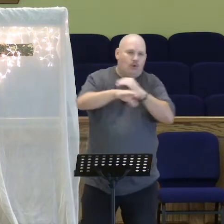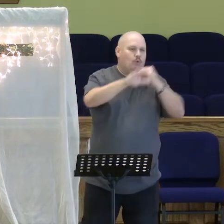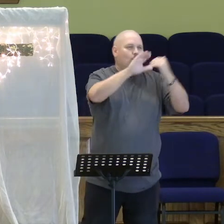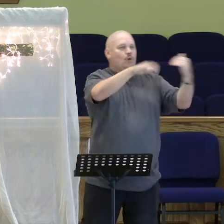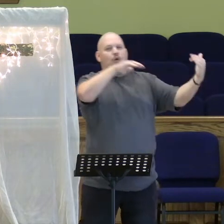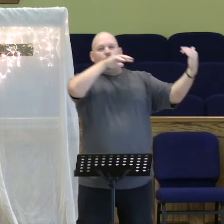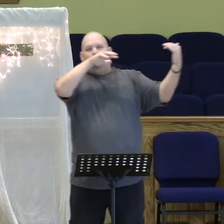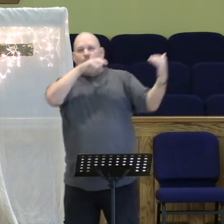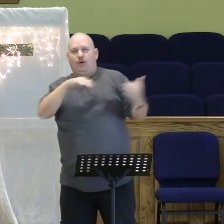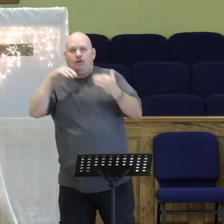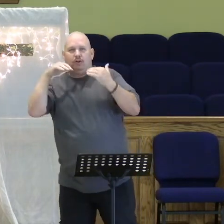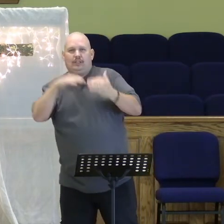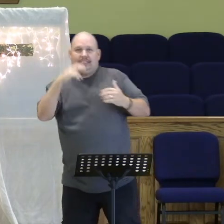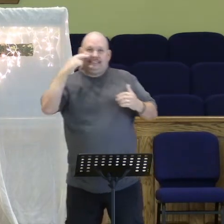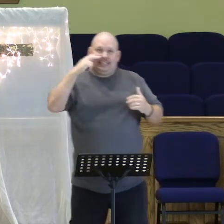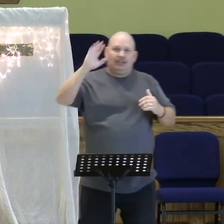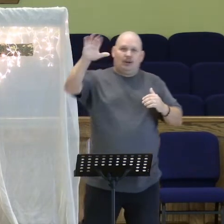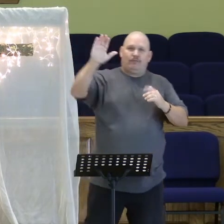foe. Forward into